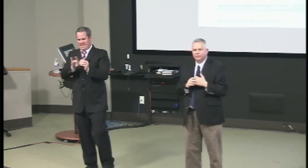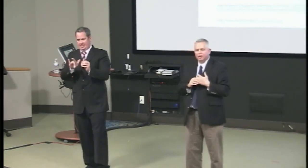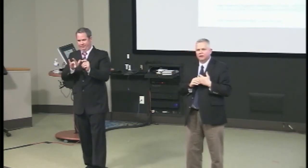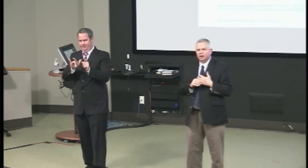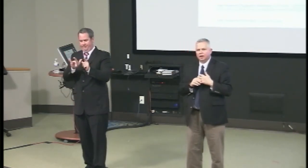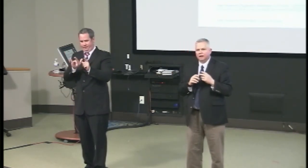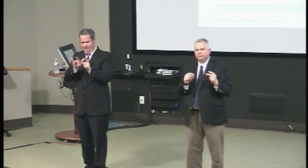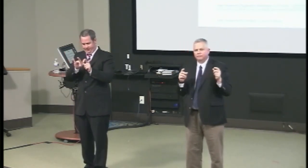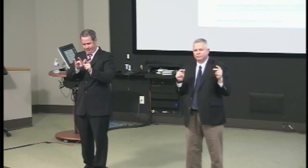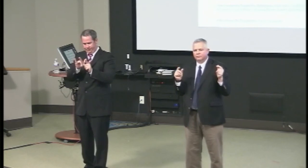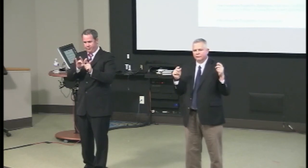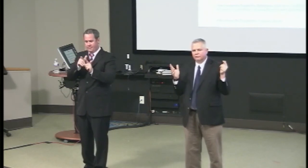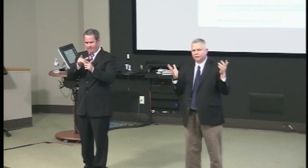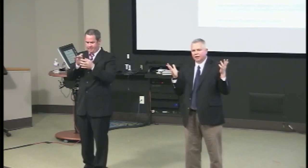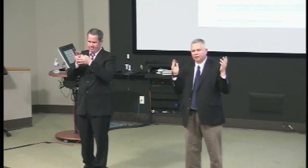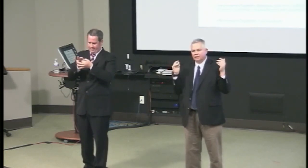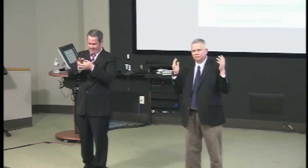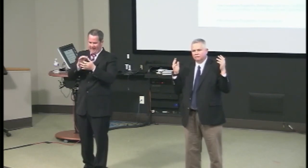his name?